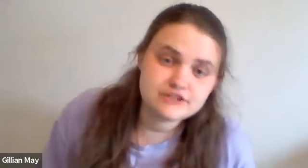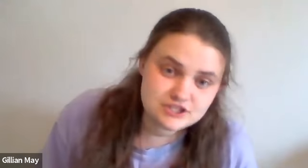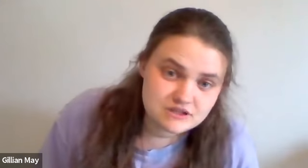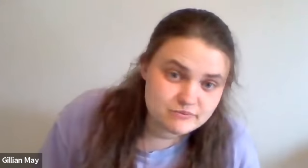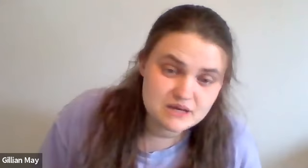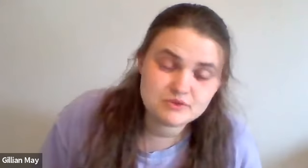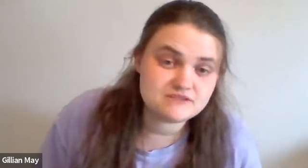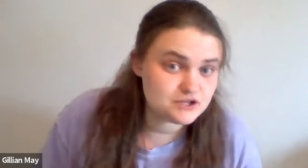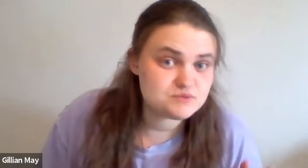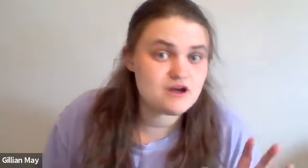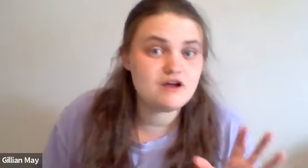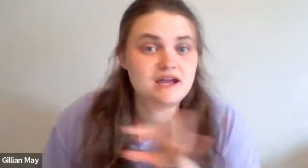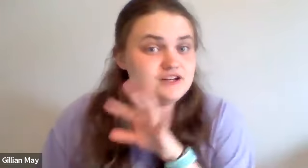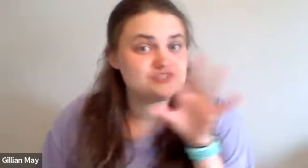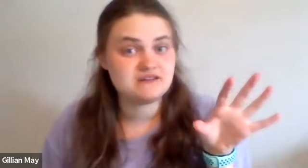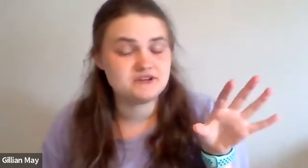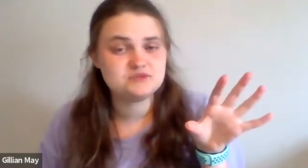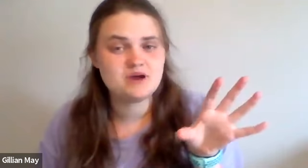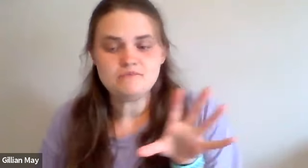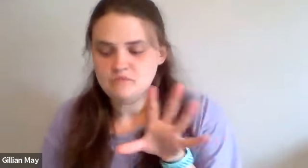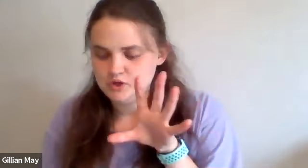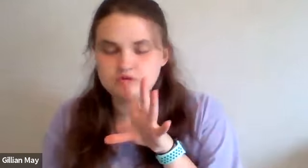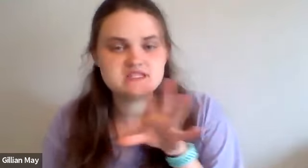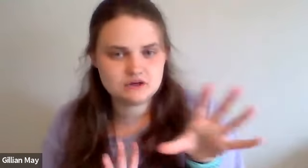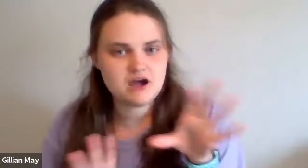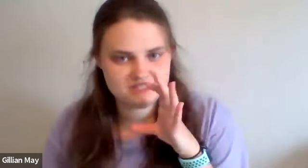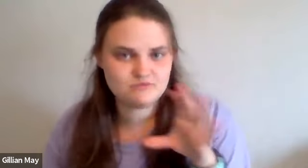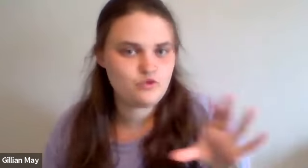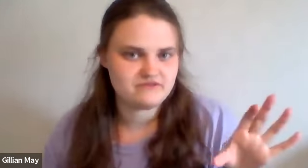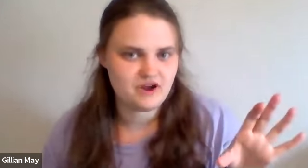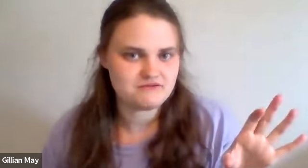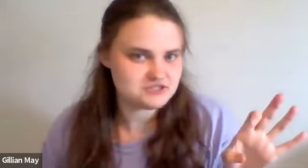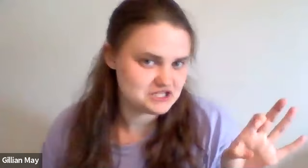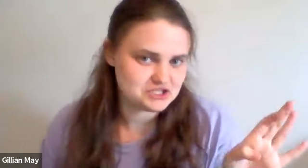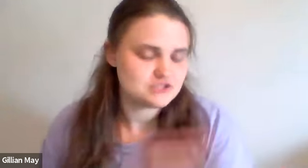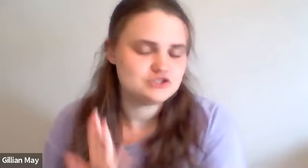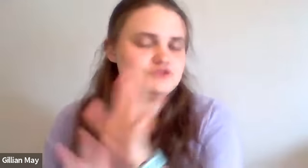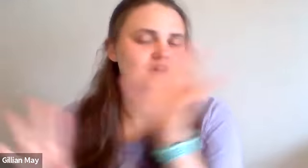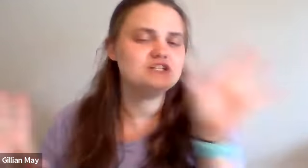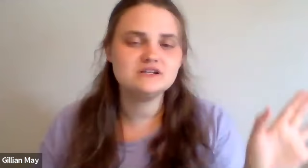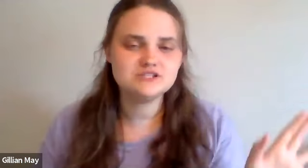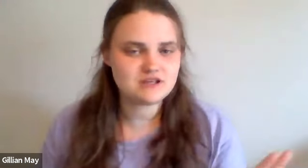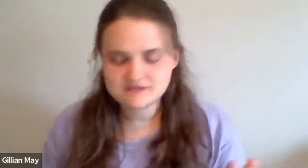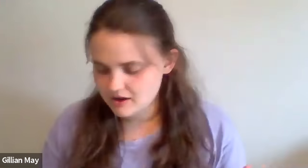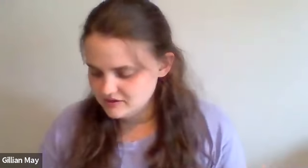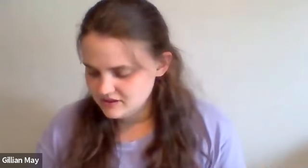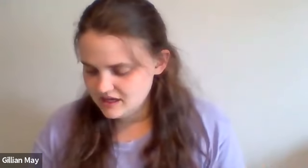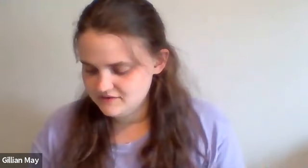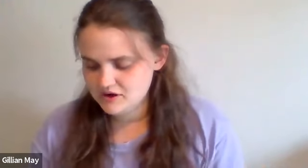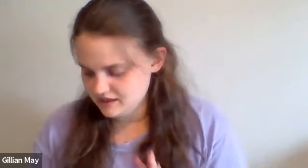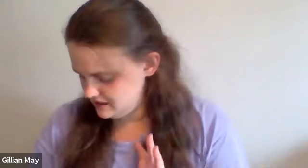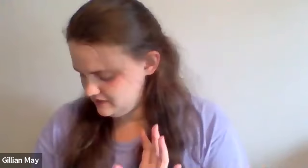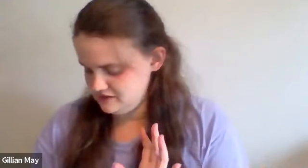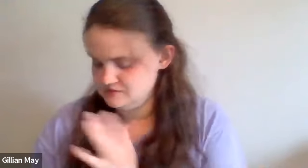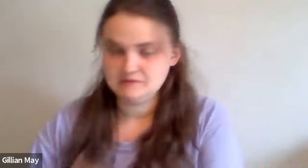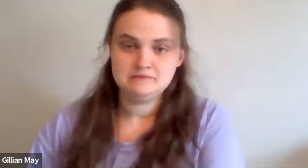as you can be able to fingerspell and understand fingerspell, you can still have some form of a conversation. So do not stress yourselves out if you're not getting these.